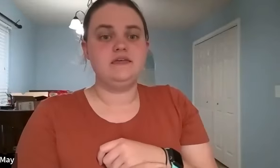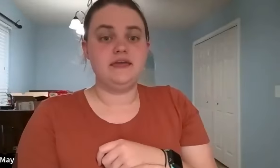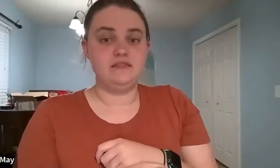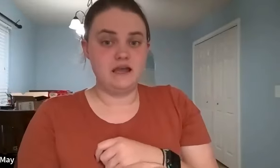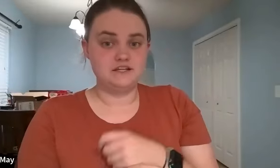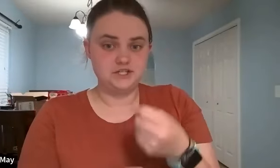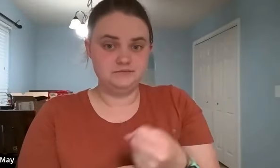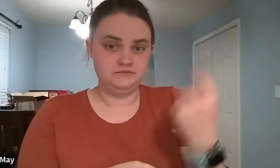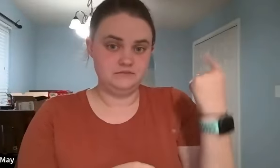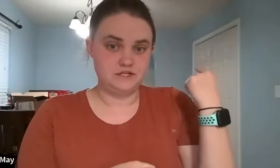Then last year.